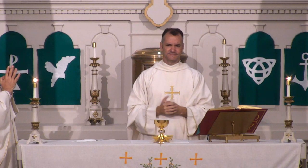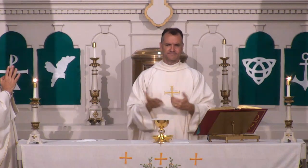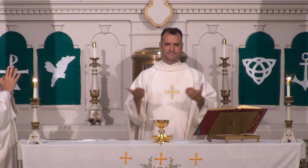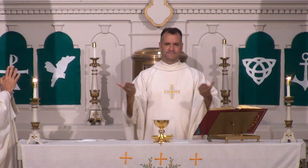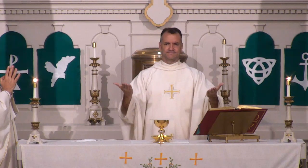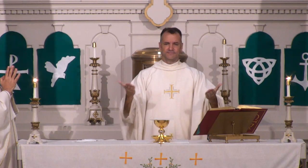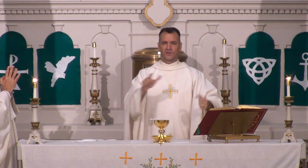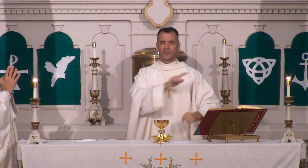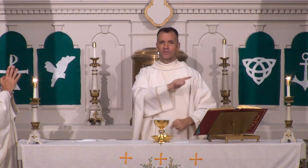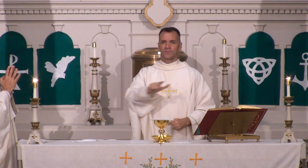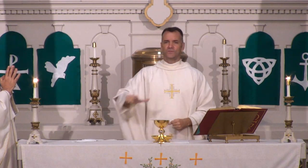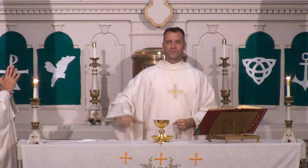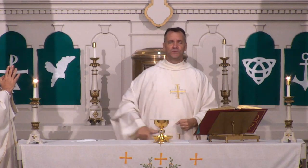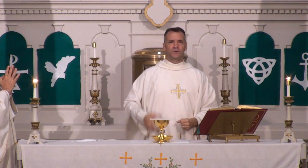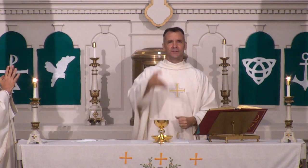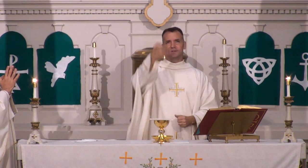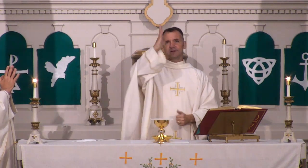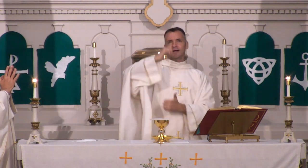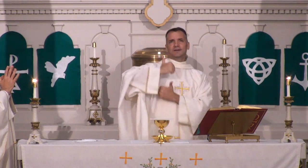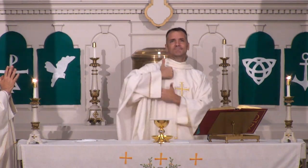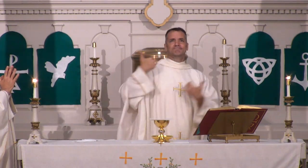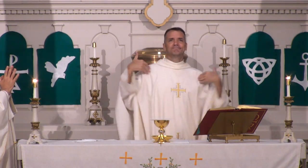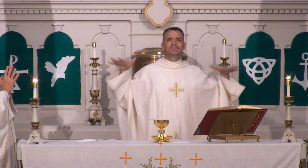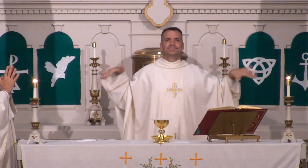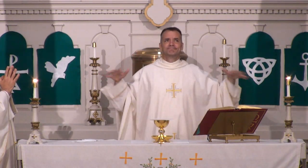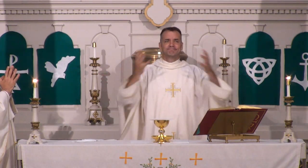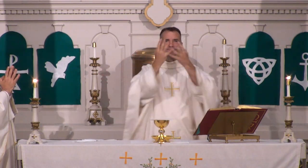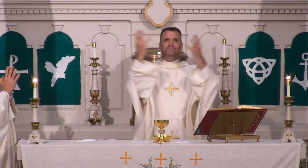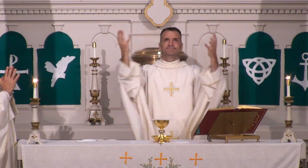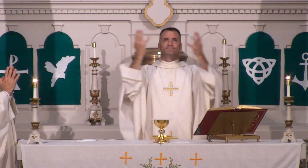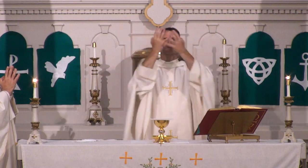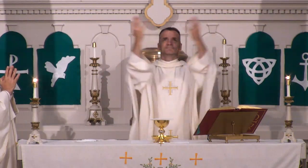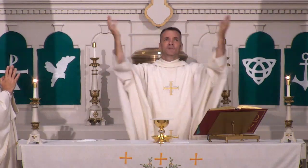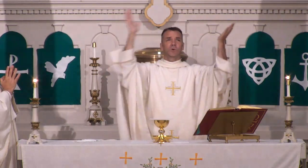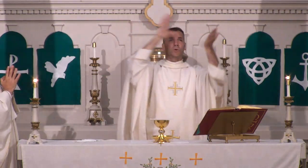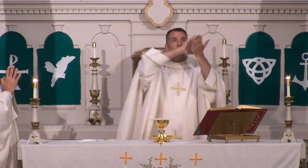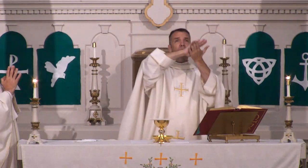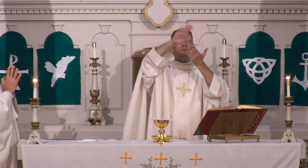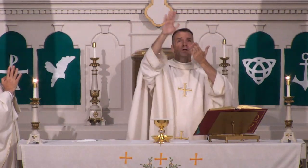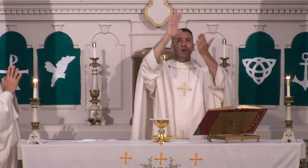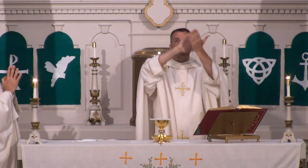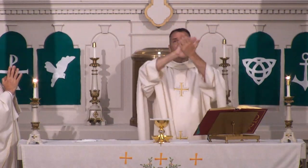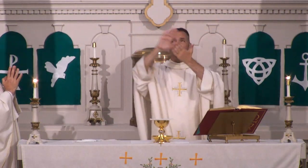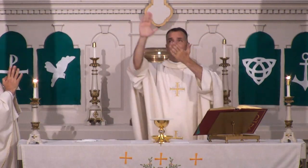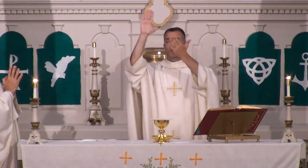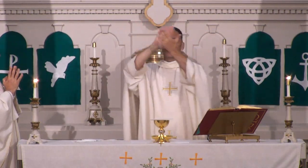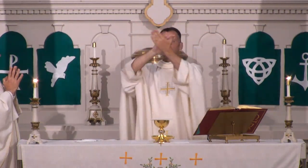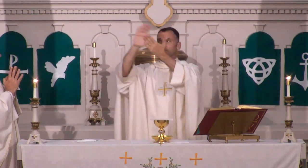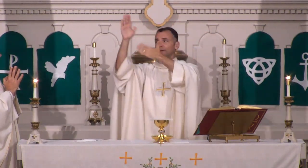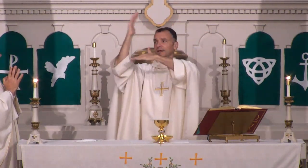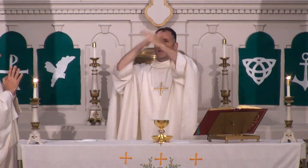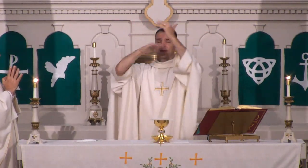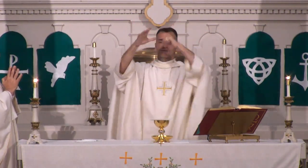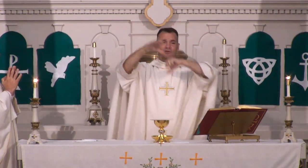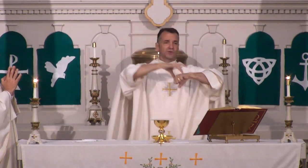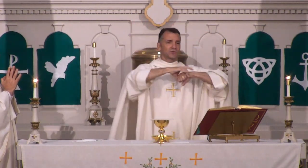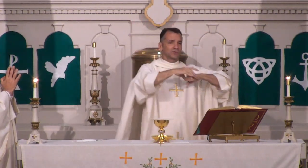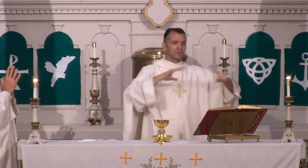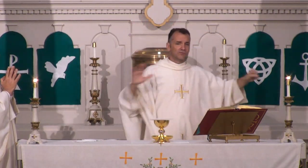acclaim, Holy, holy, holy, Lord God of hosts, heaven and earth are full